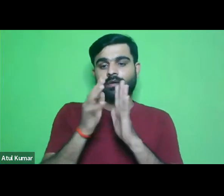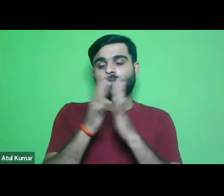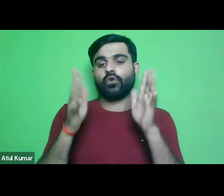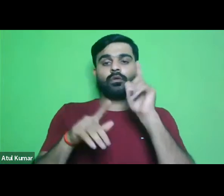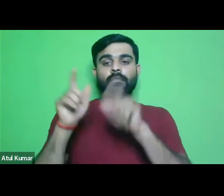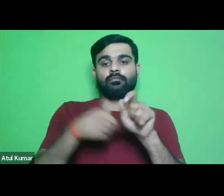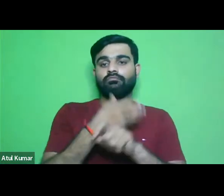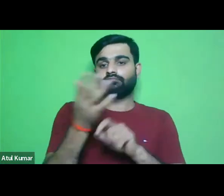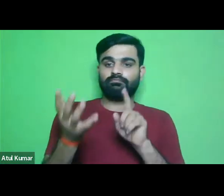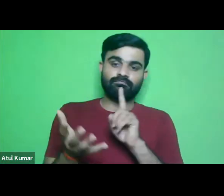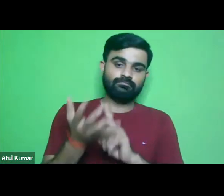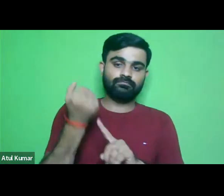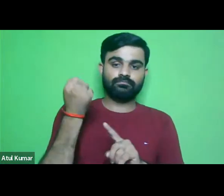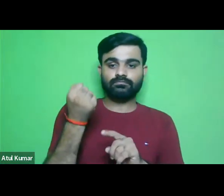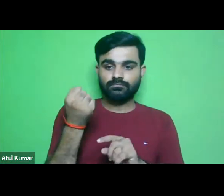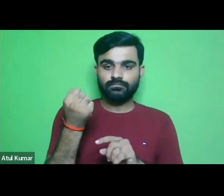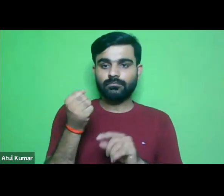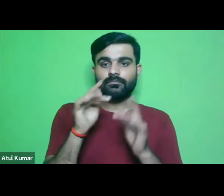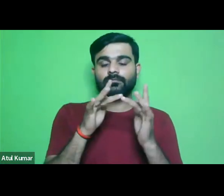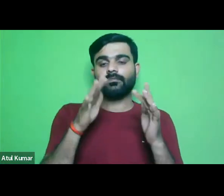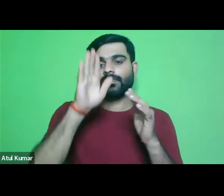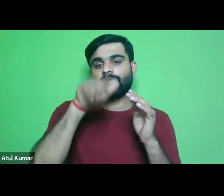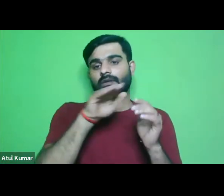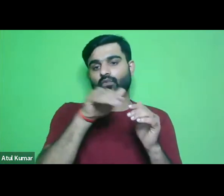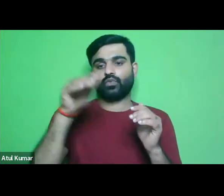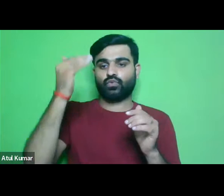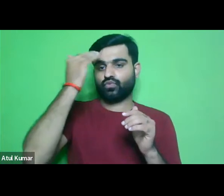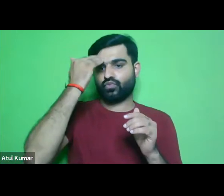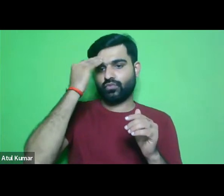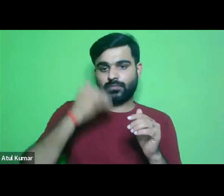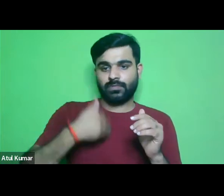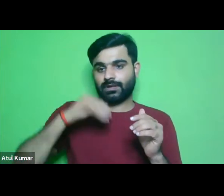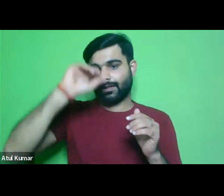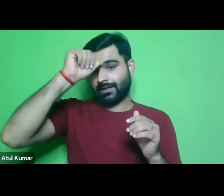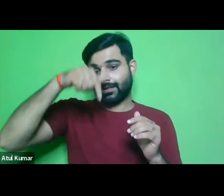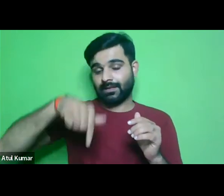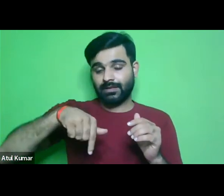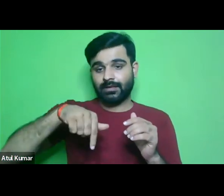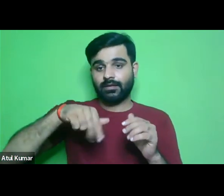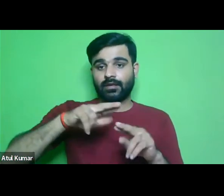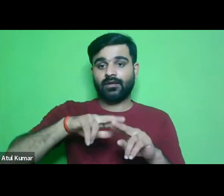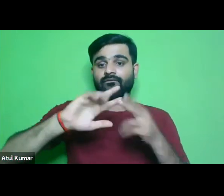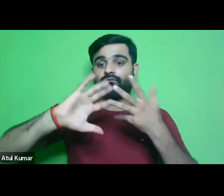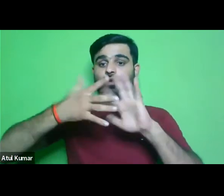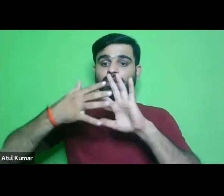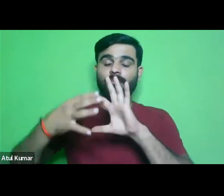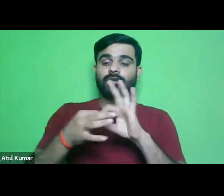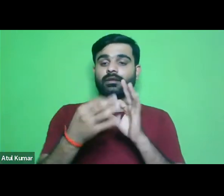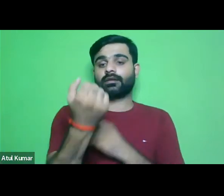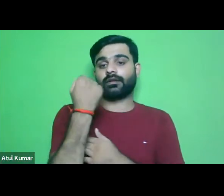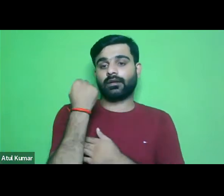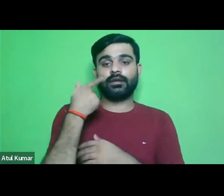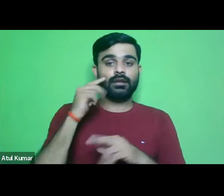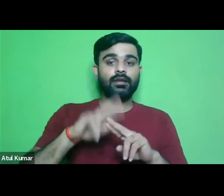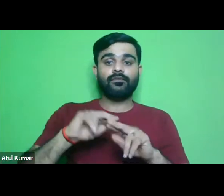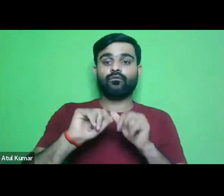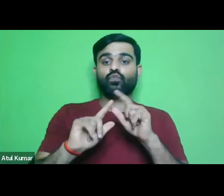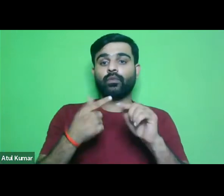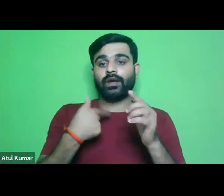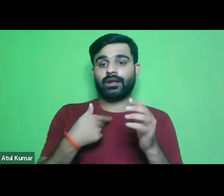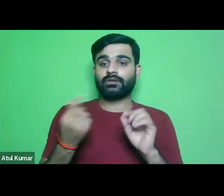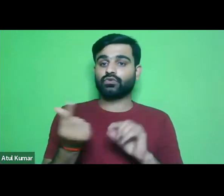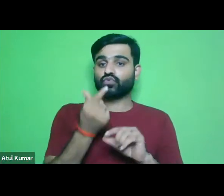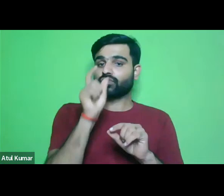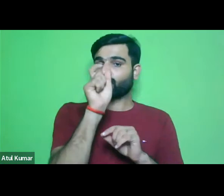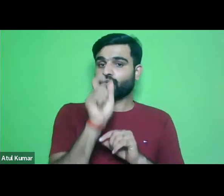who will be watching this webinar may know that India now has a fundamental right to privacy, but I think the fact that I use the term